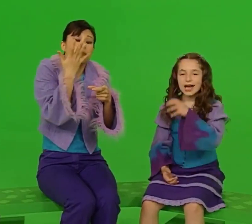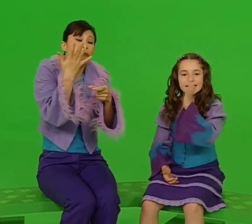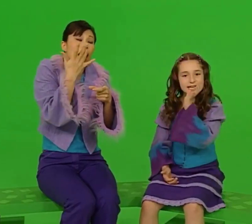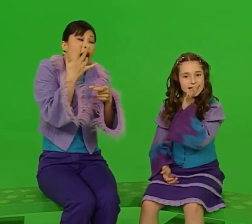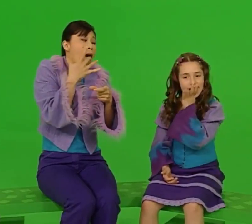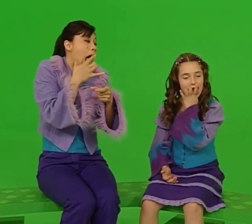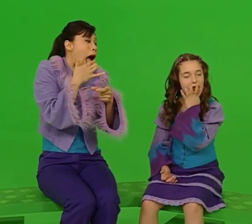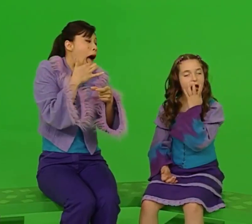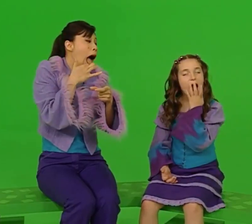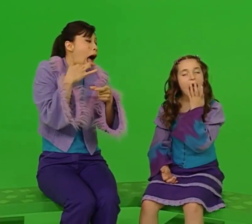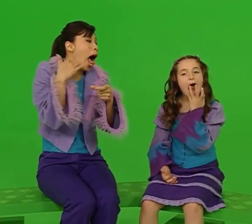honey."